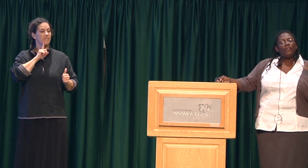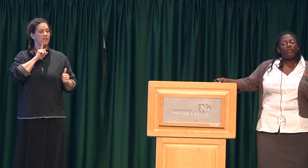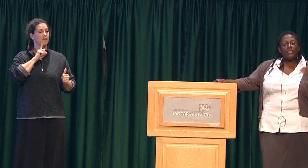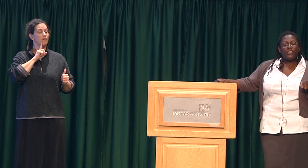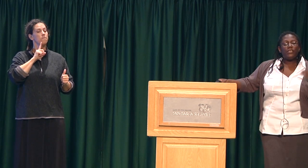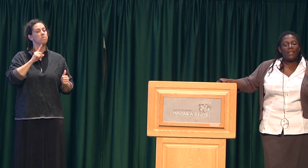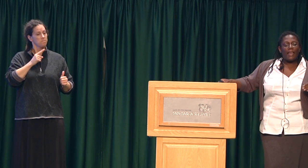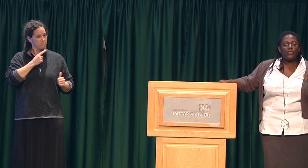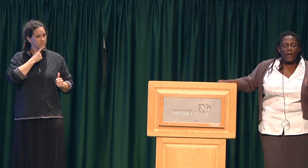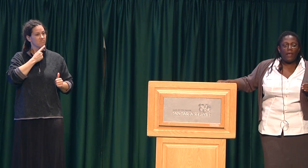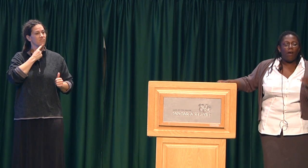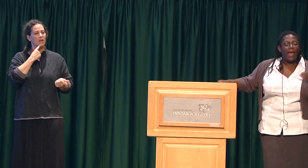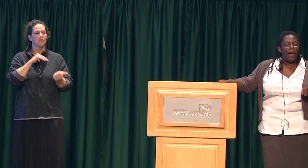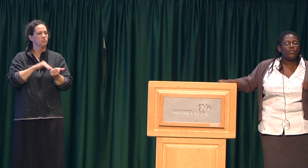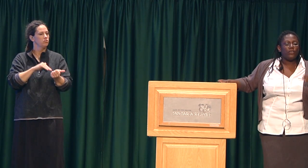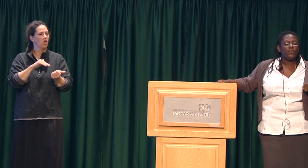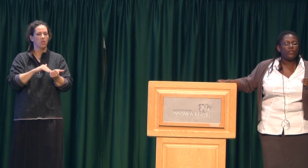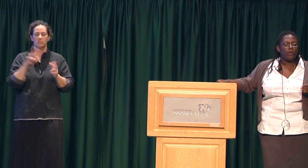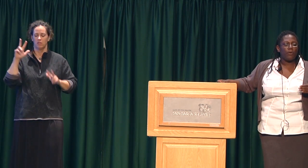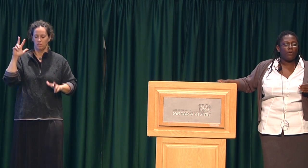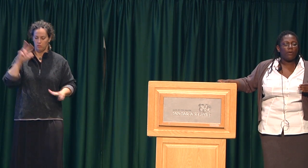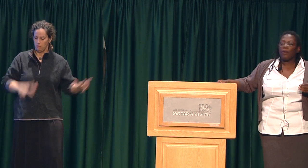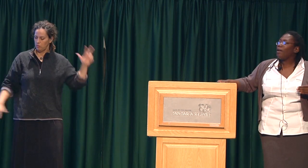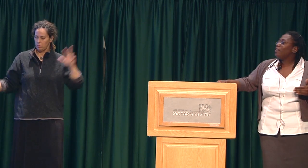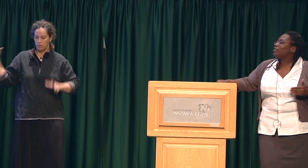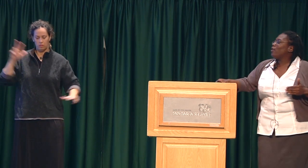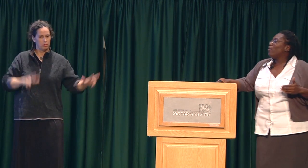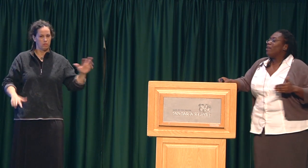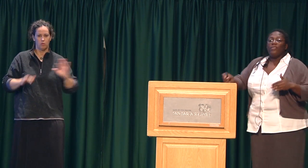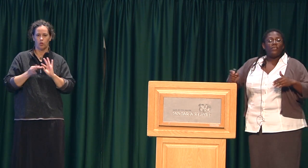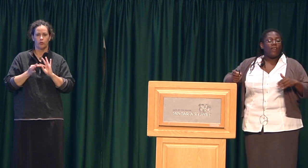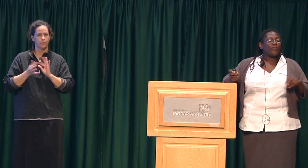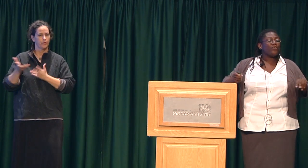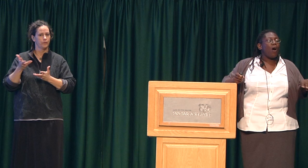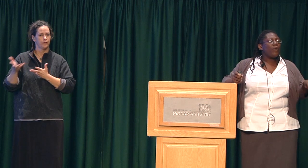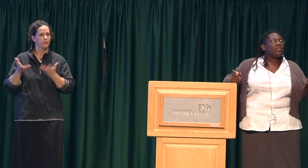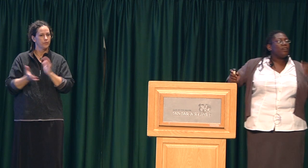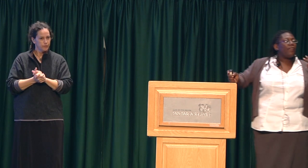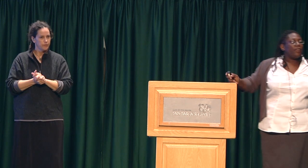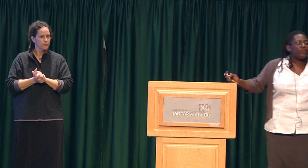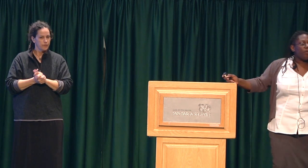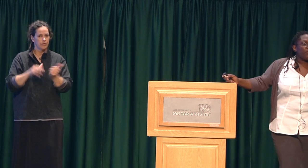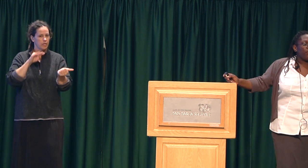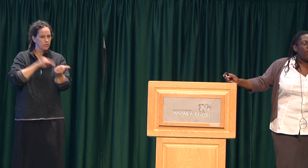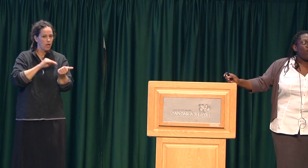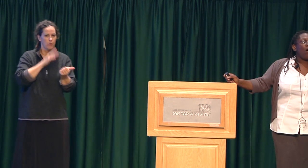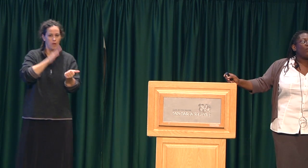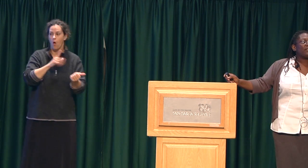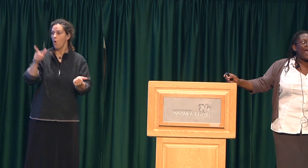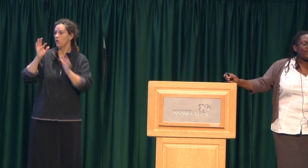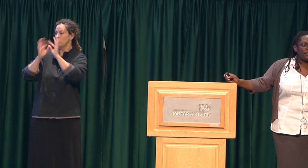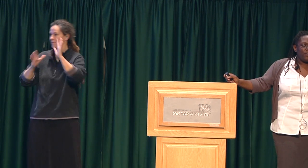that the physicians lack training on how to use an interpreter. So the doctors always look at the interpreter